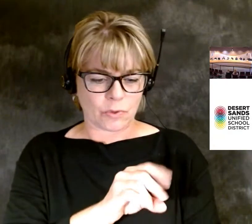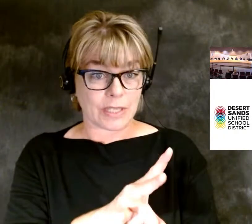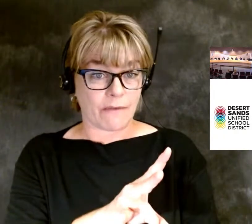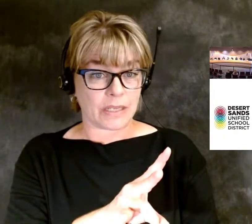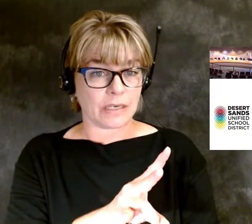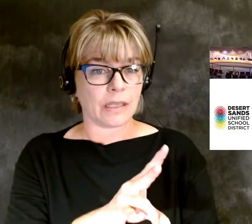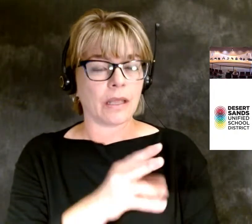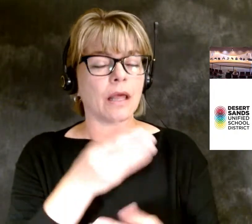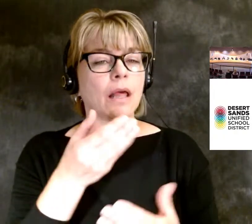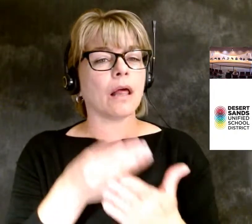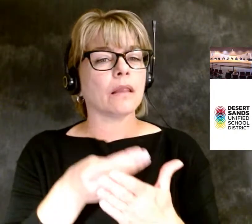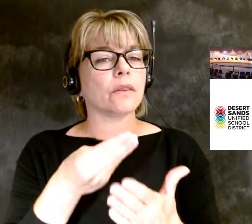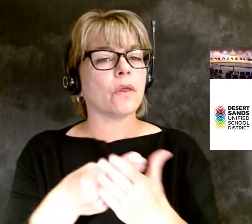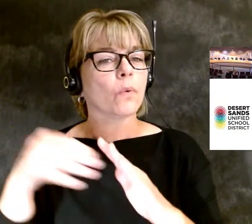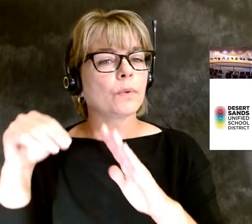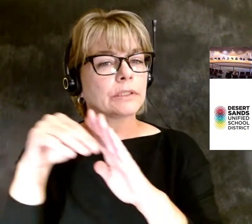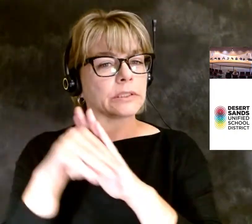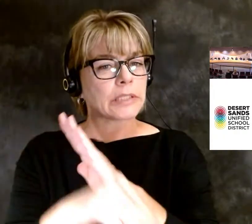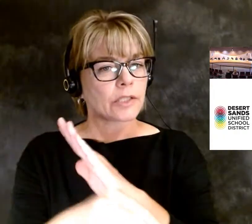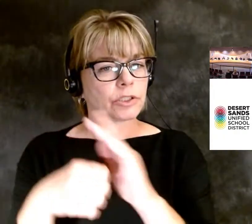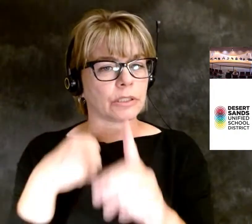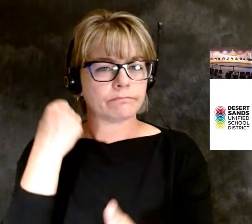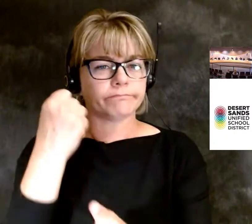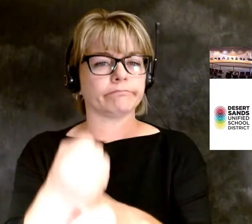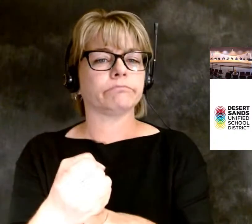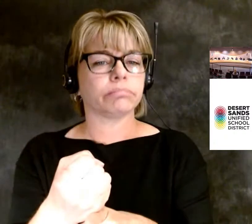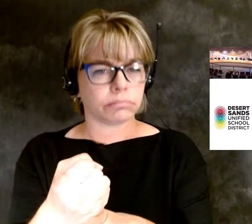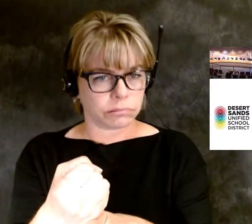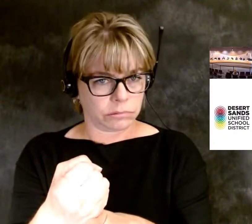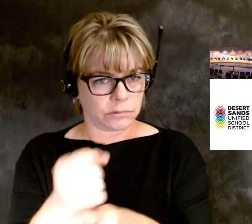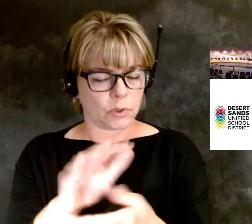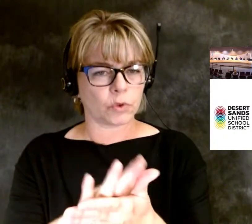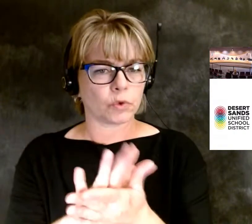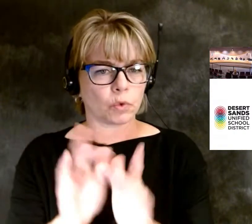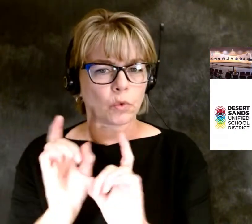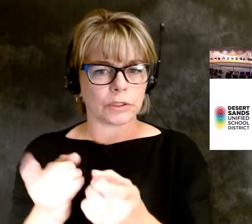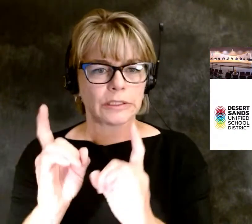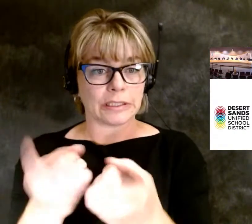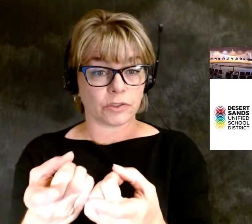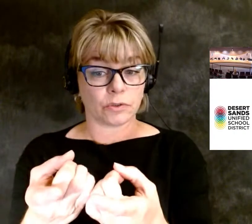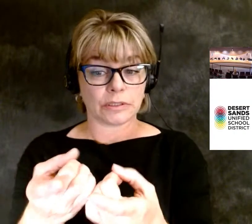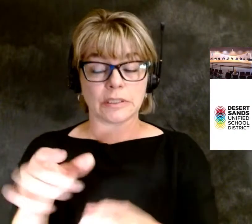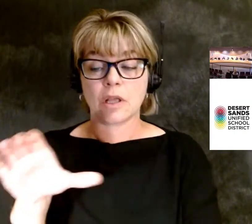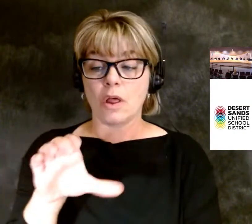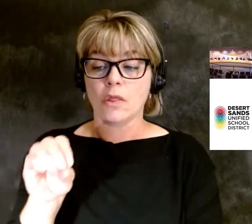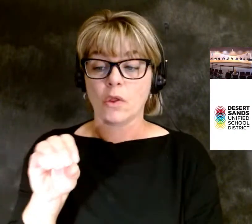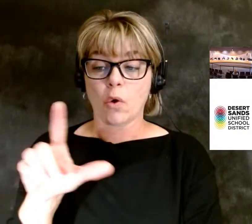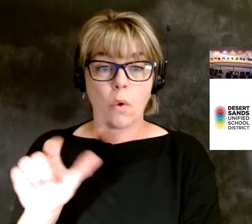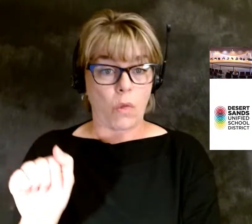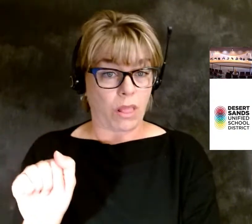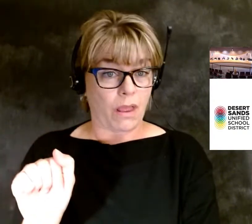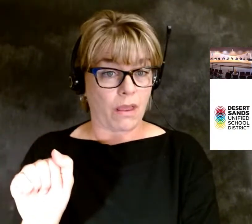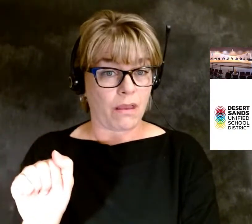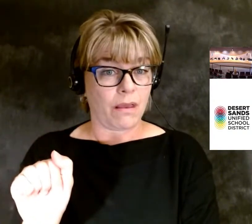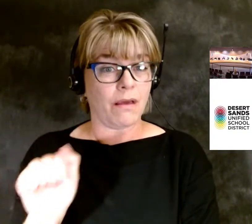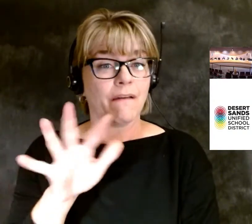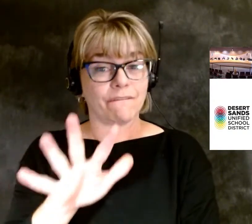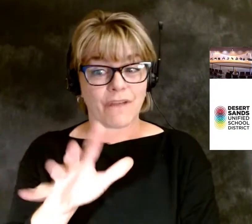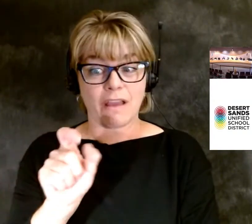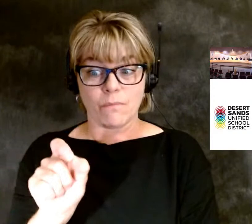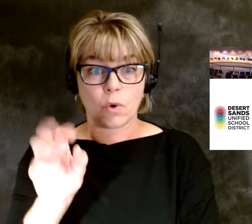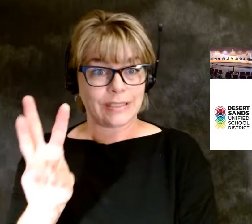districts subsequent to those years. And the statutory COLA in those years was 5.6 in the year preceding,